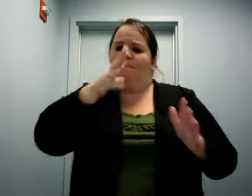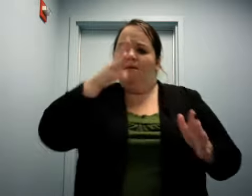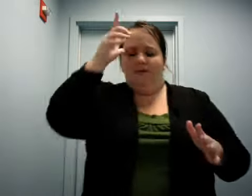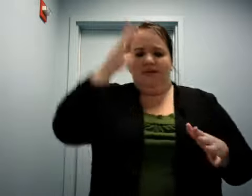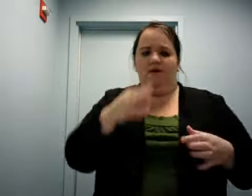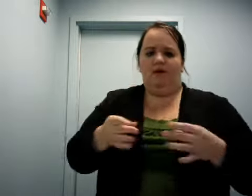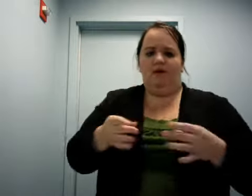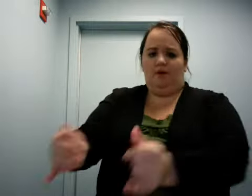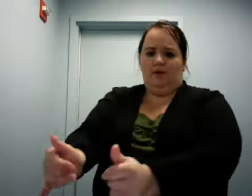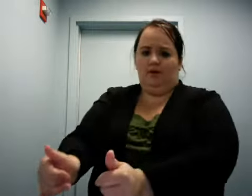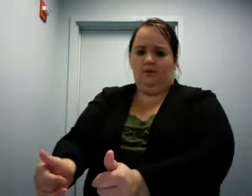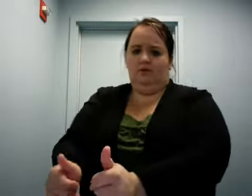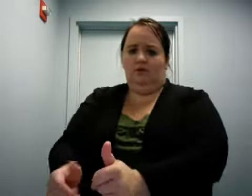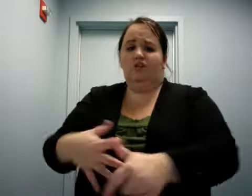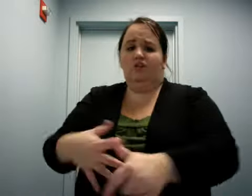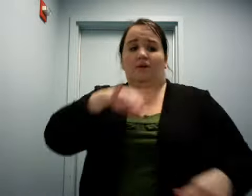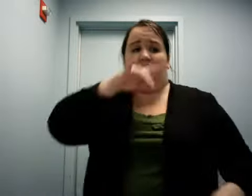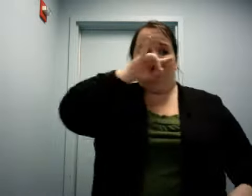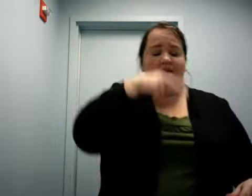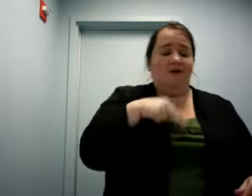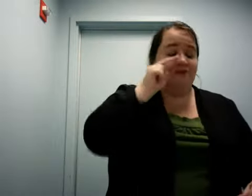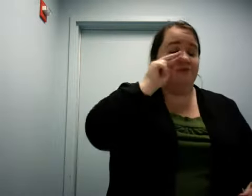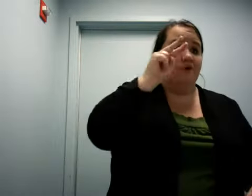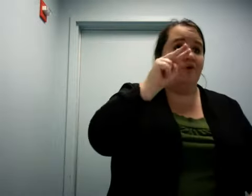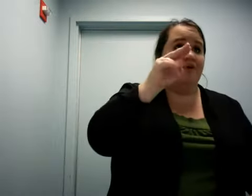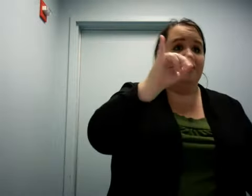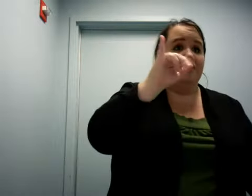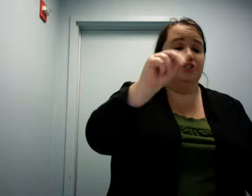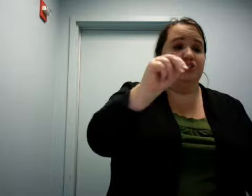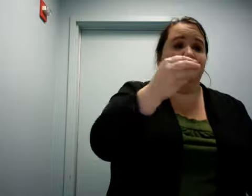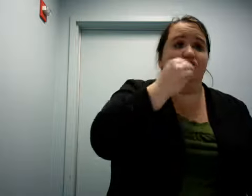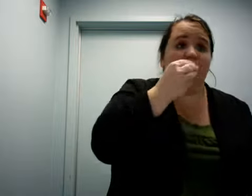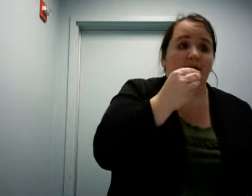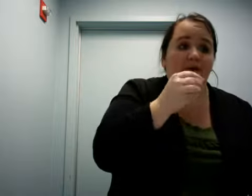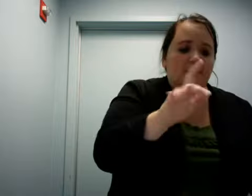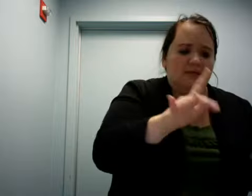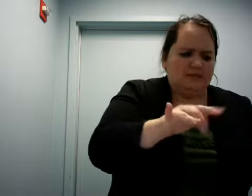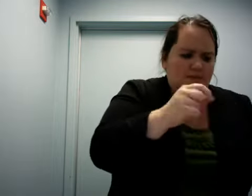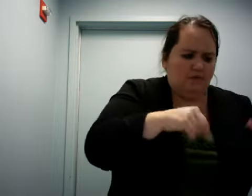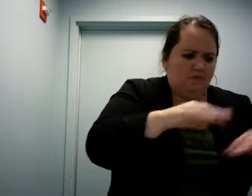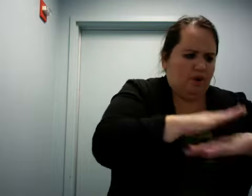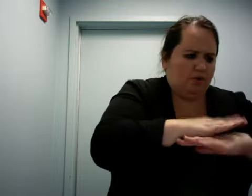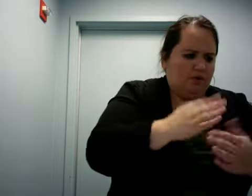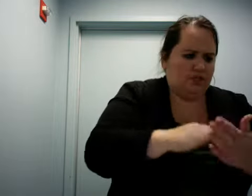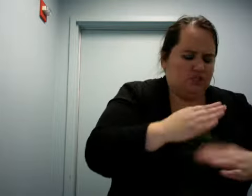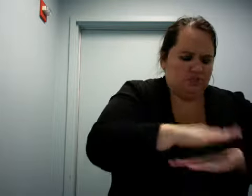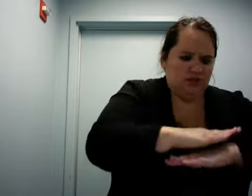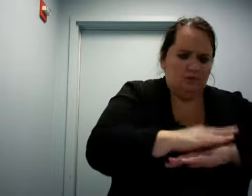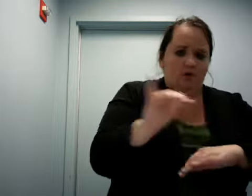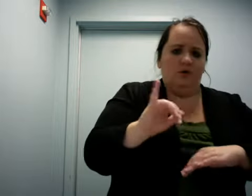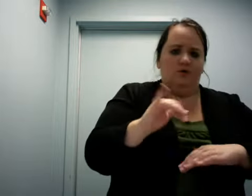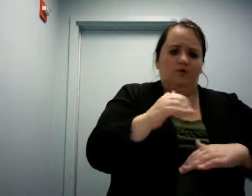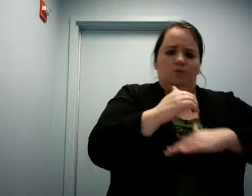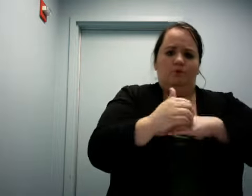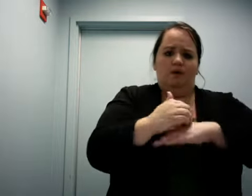disappear from the breakfast table. Then magerin disappeared. Then bread became so expensive. Then milk